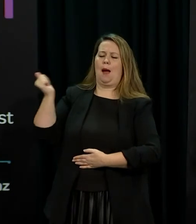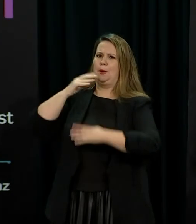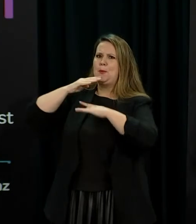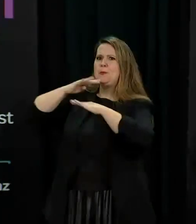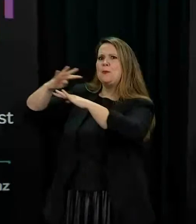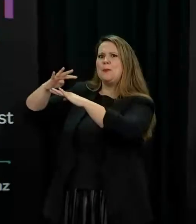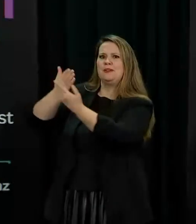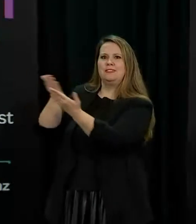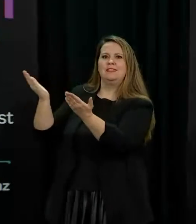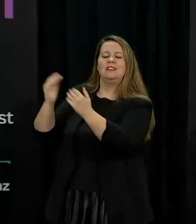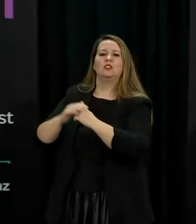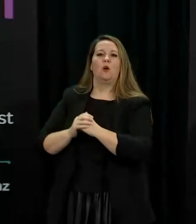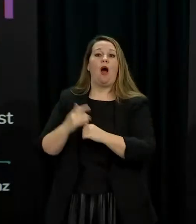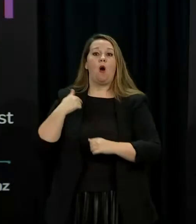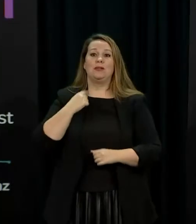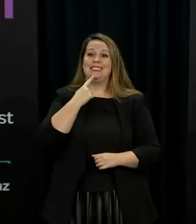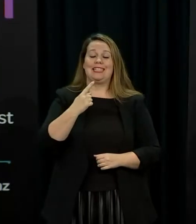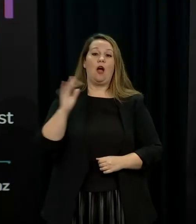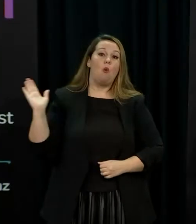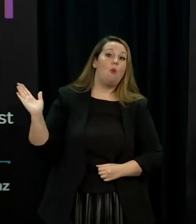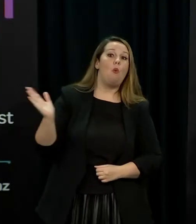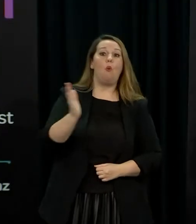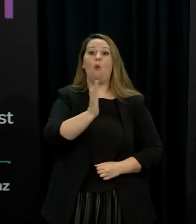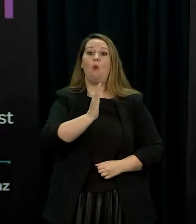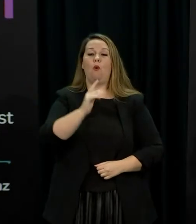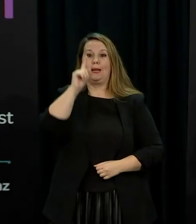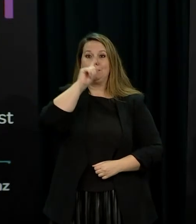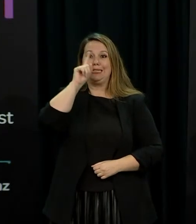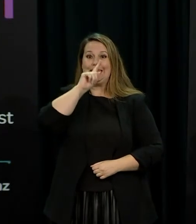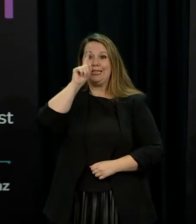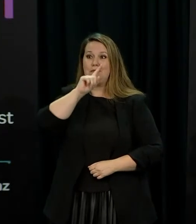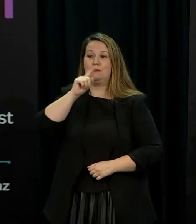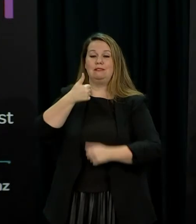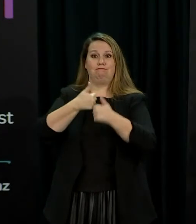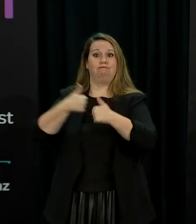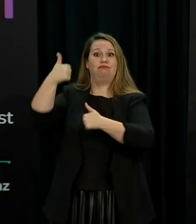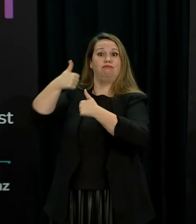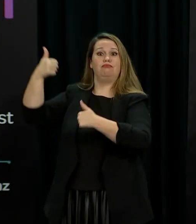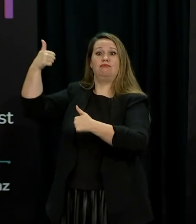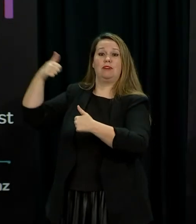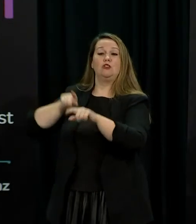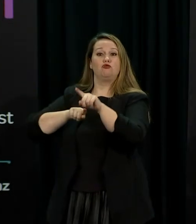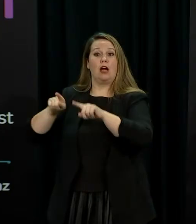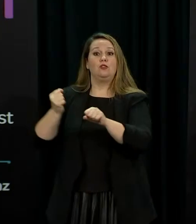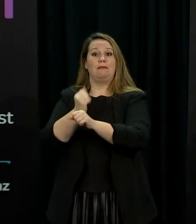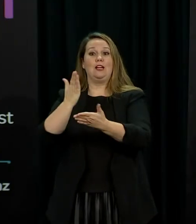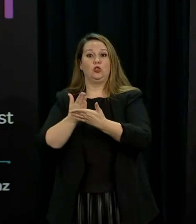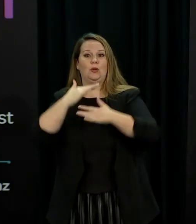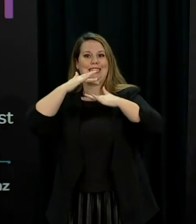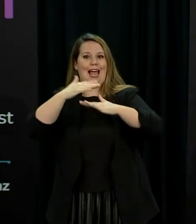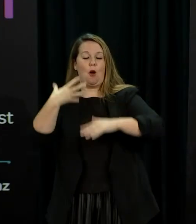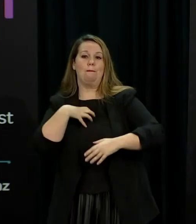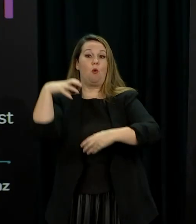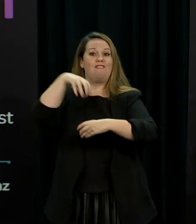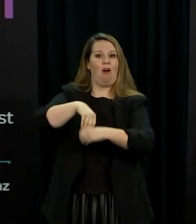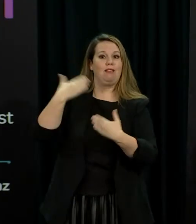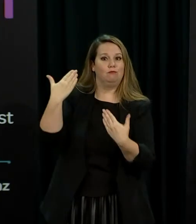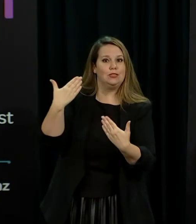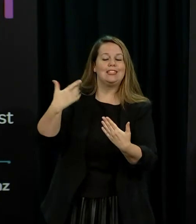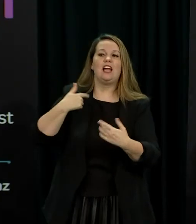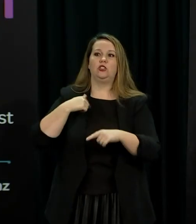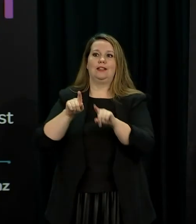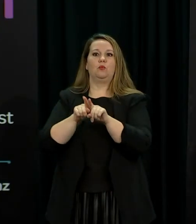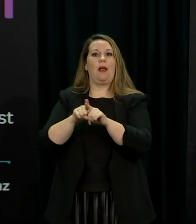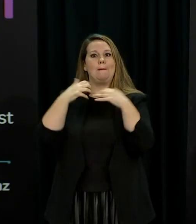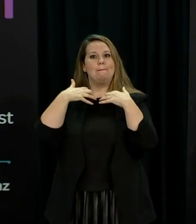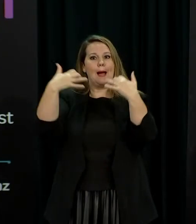doing their best to continue to advance the use of Te Reo in their organisations and also in their public communications. Dr. Bloomfield, you